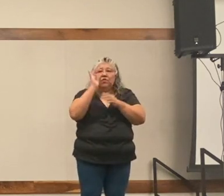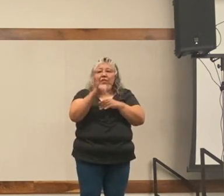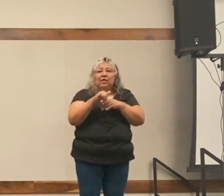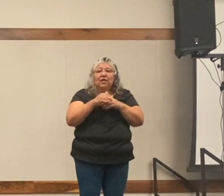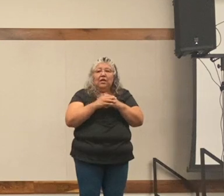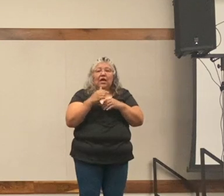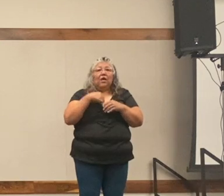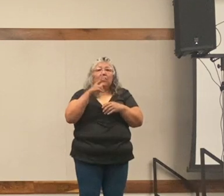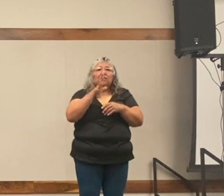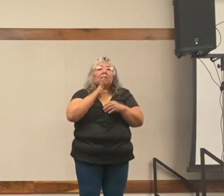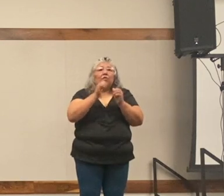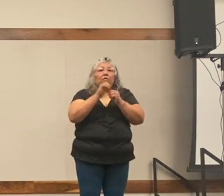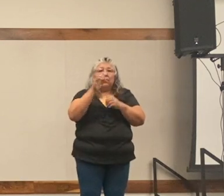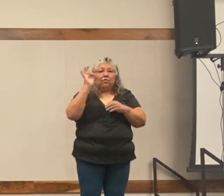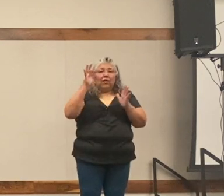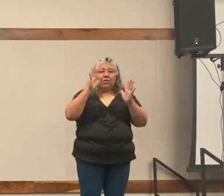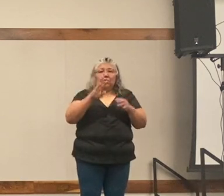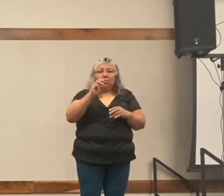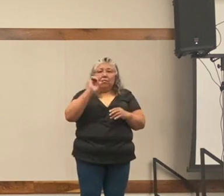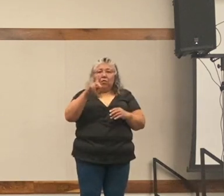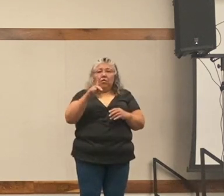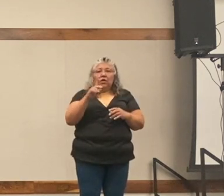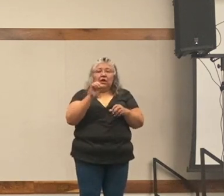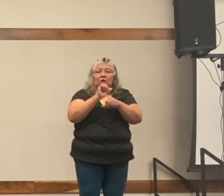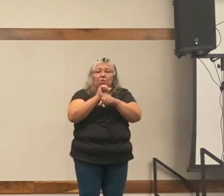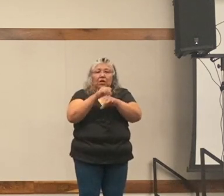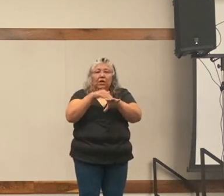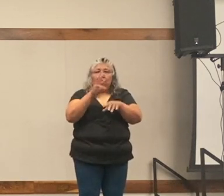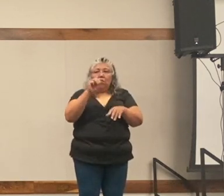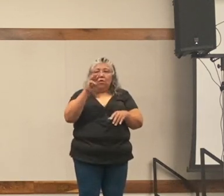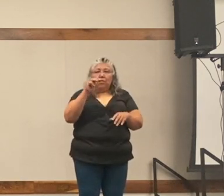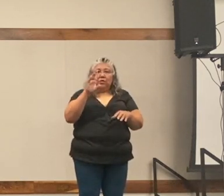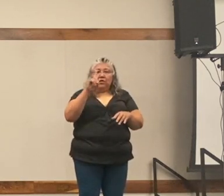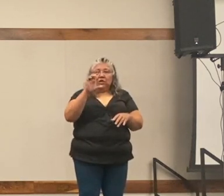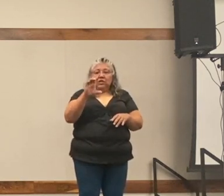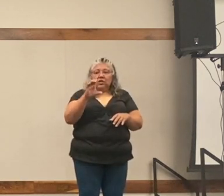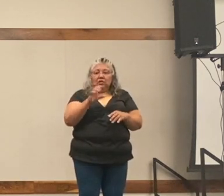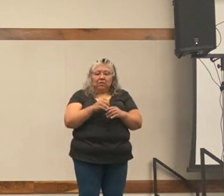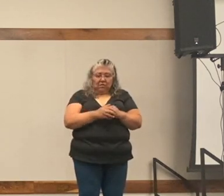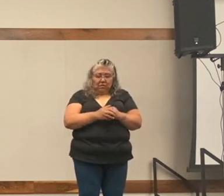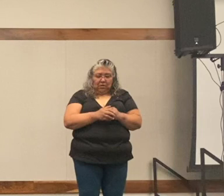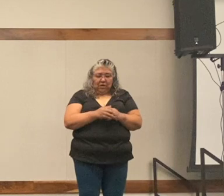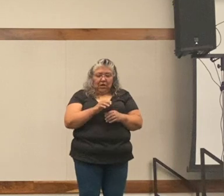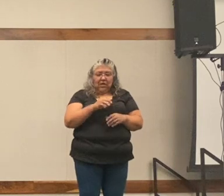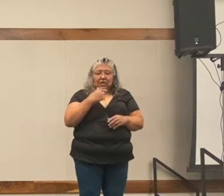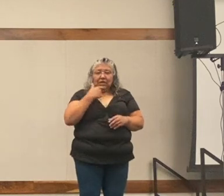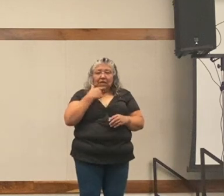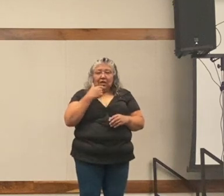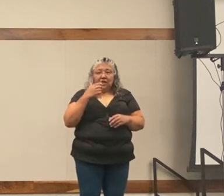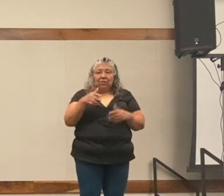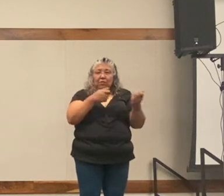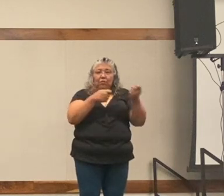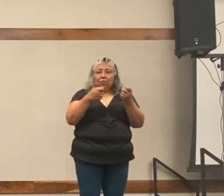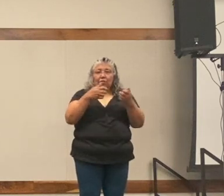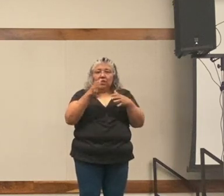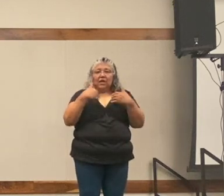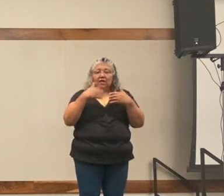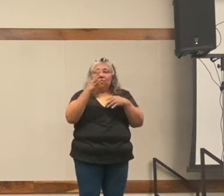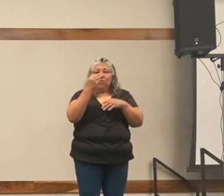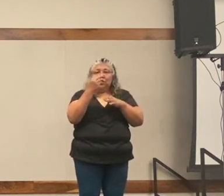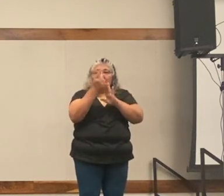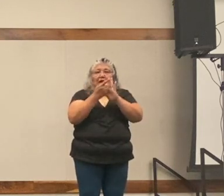I was just talking to Pastor Mark today. He works at the Walmart distribution center. He said that he's been pulling 14-hour